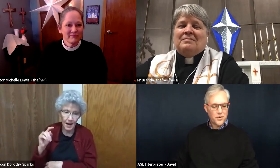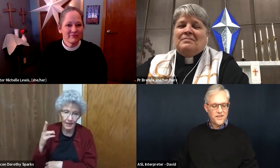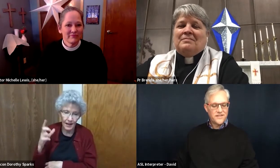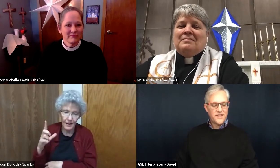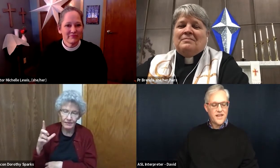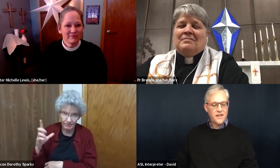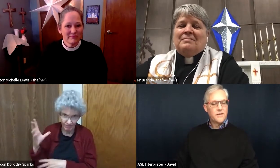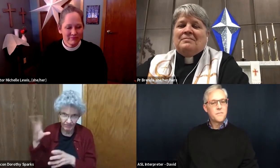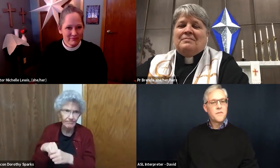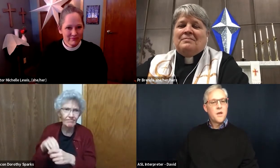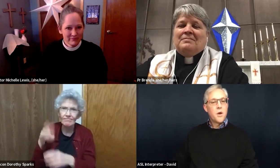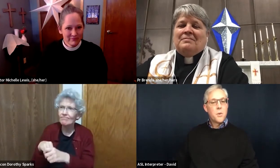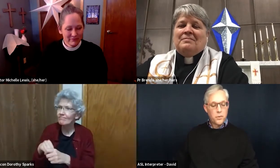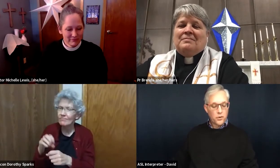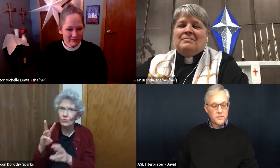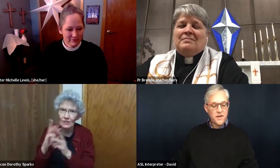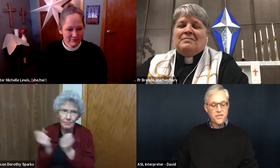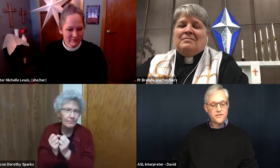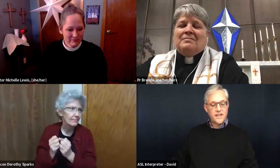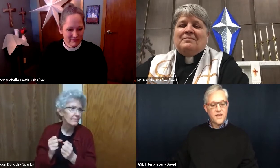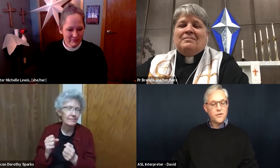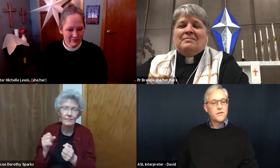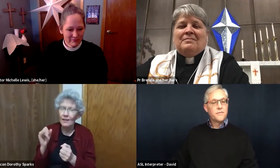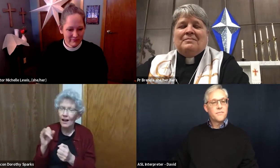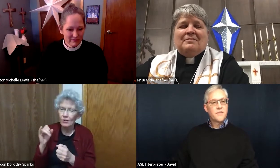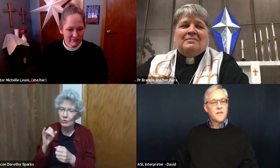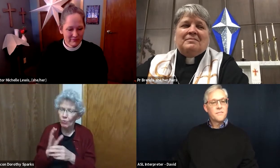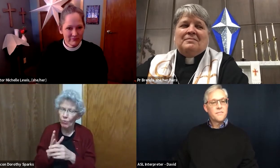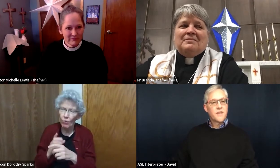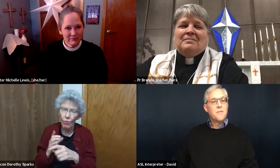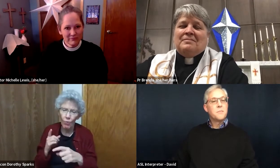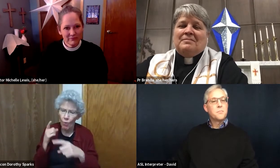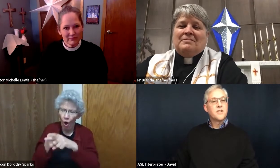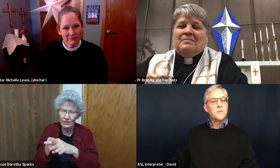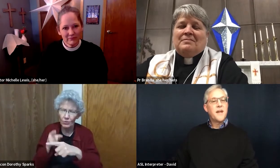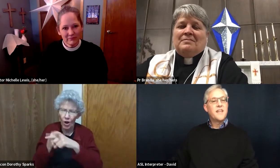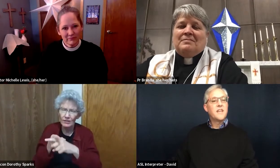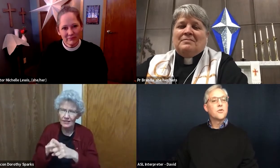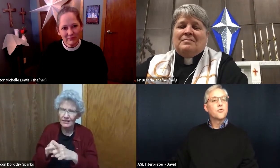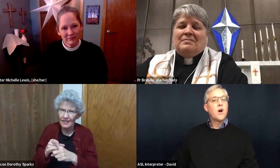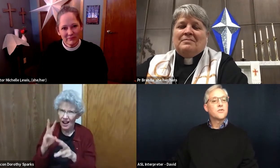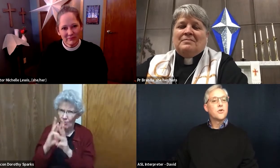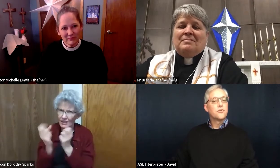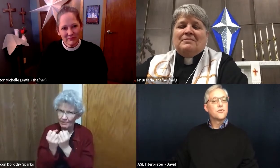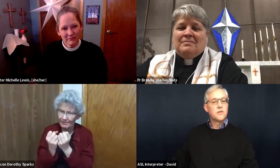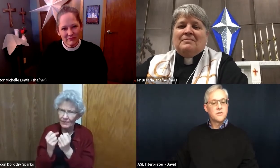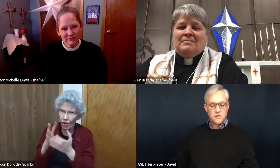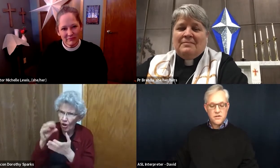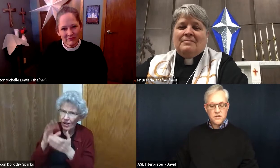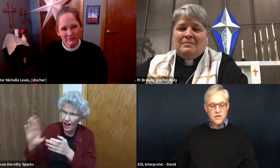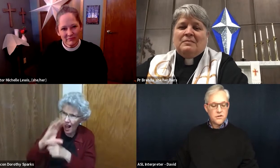Deacon Dorothy is saying, Bold and Bethel together have been participating in